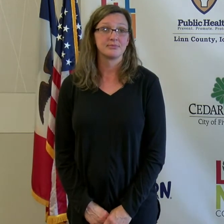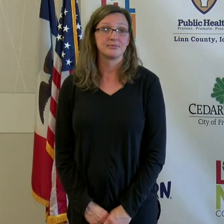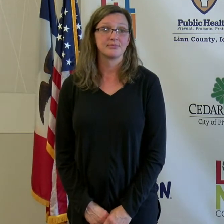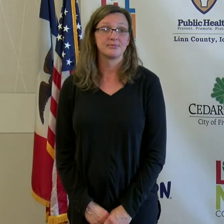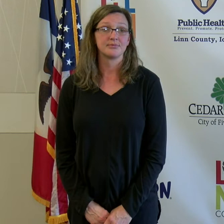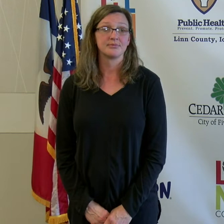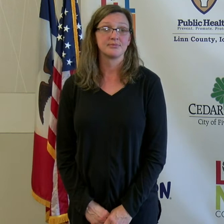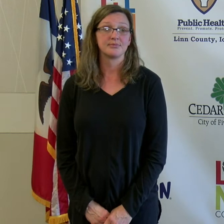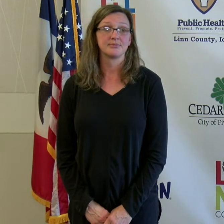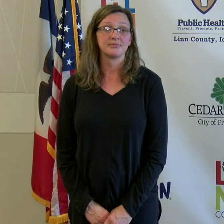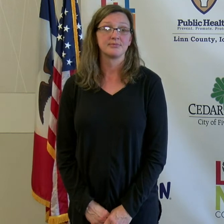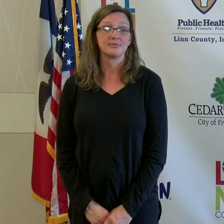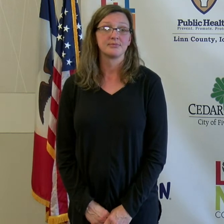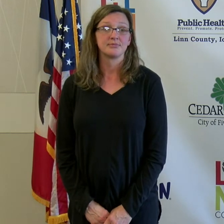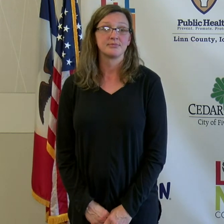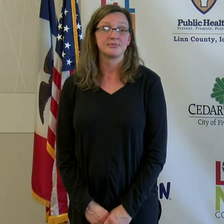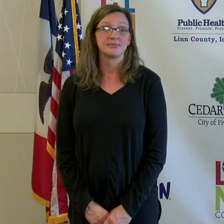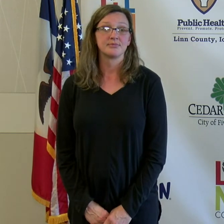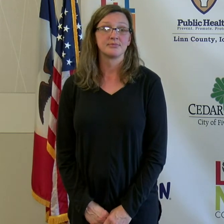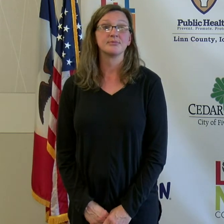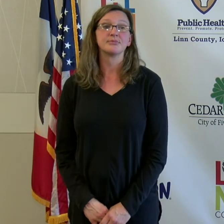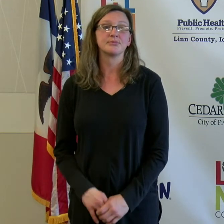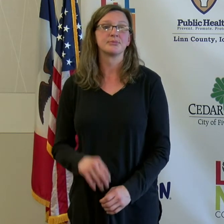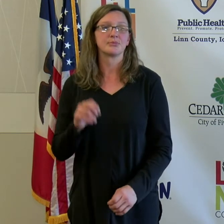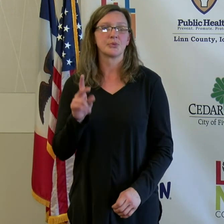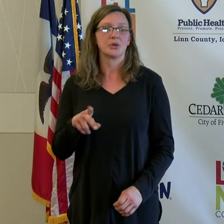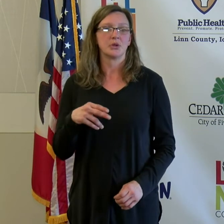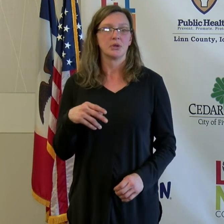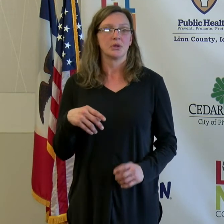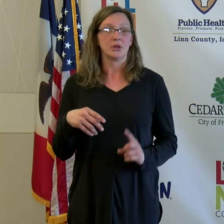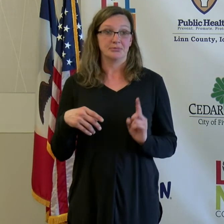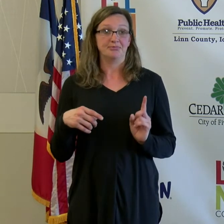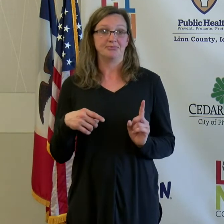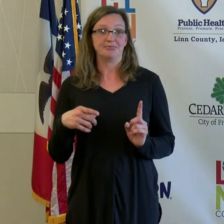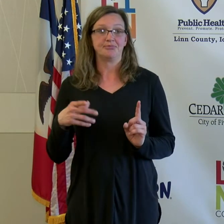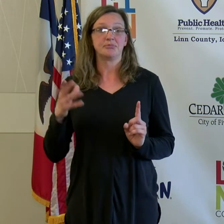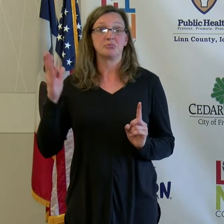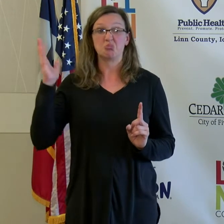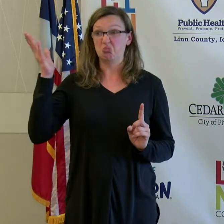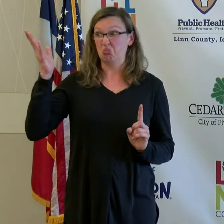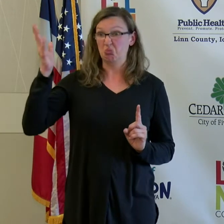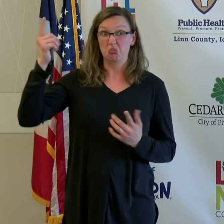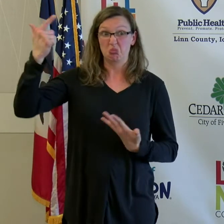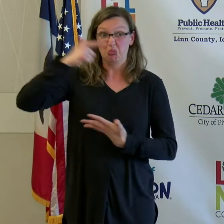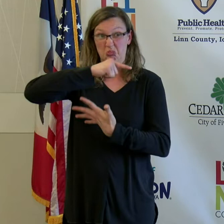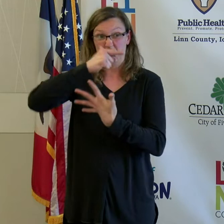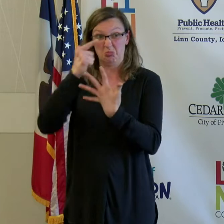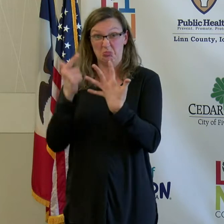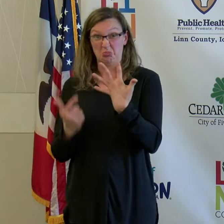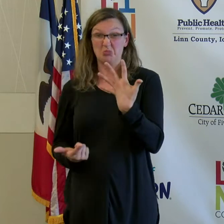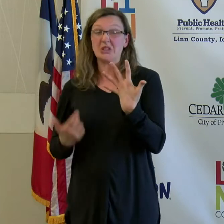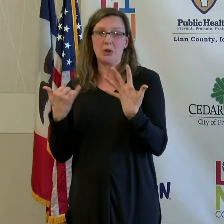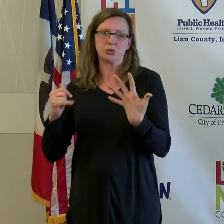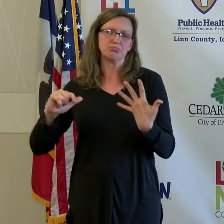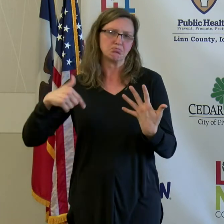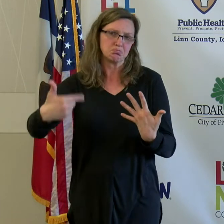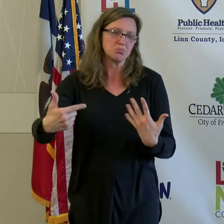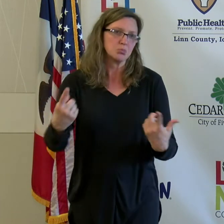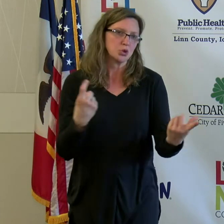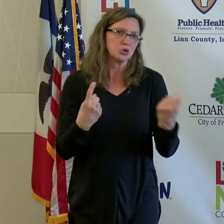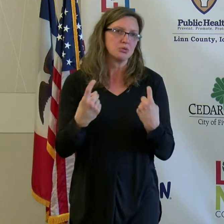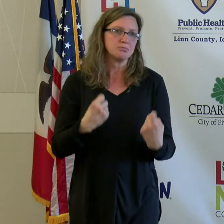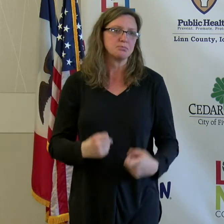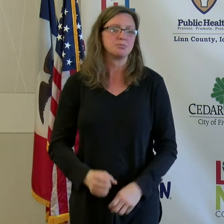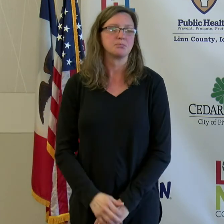As Heather mentioned, this concludes the end of the prepared remarks, and we will now have an opportunity for questions. For those of you